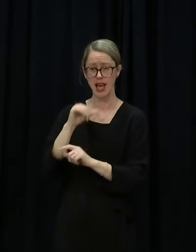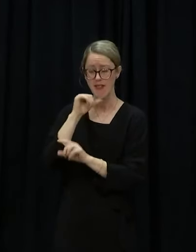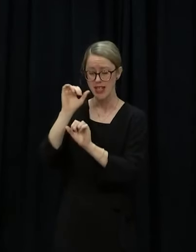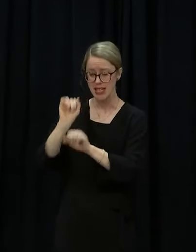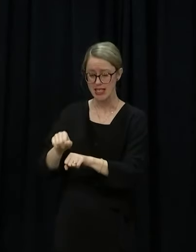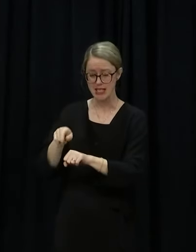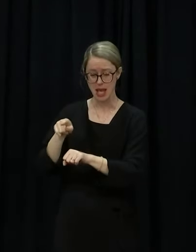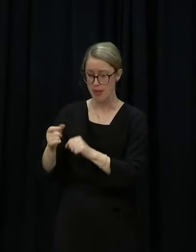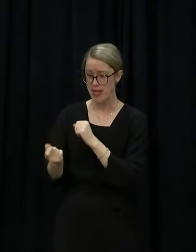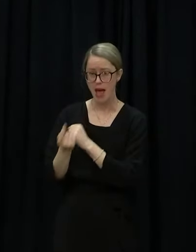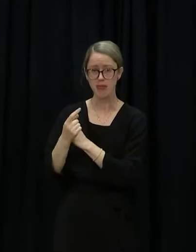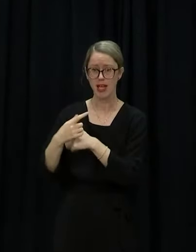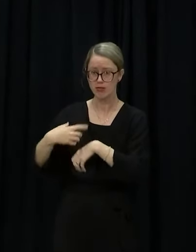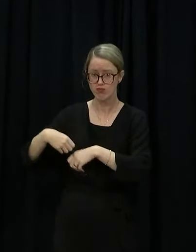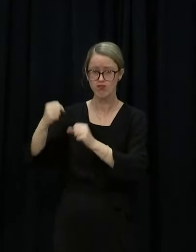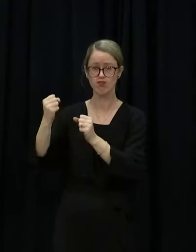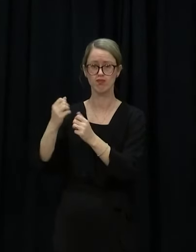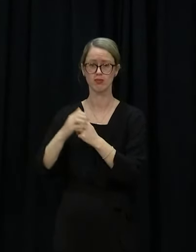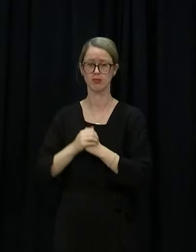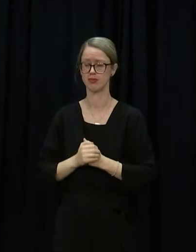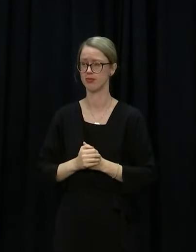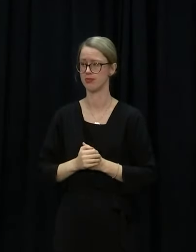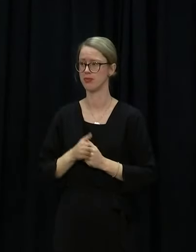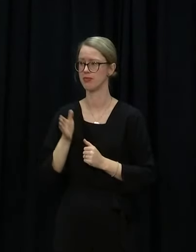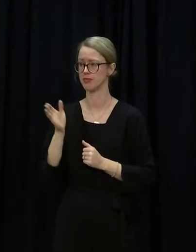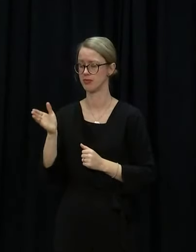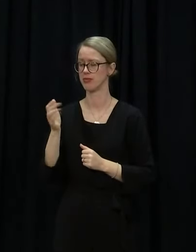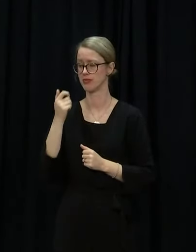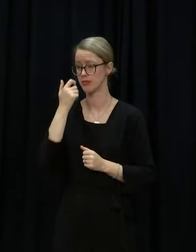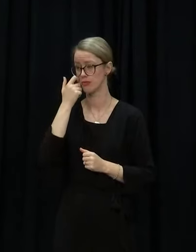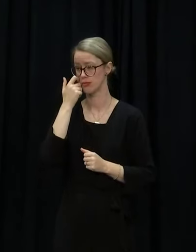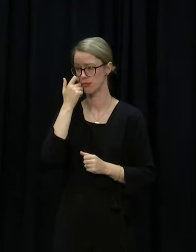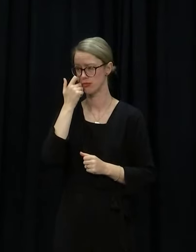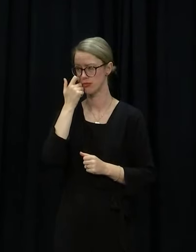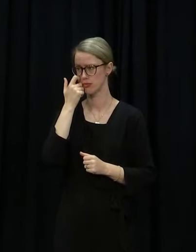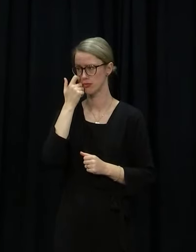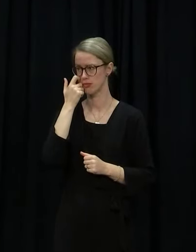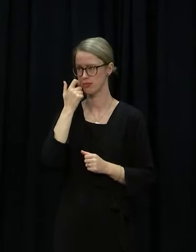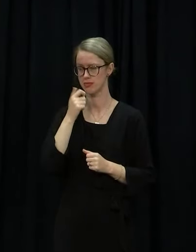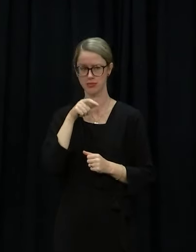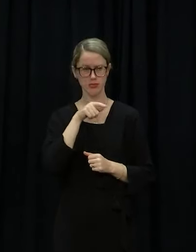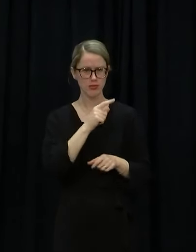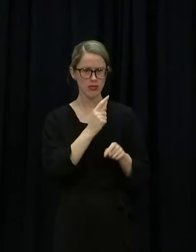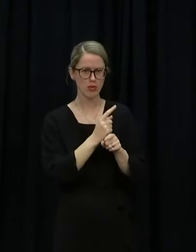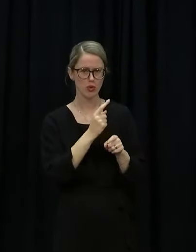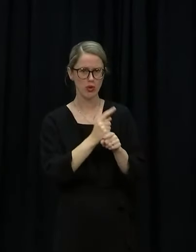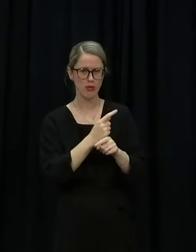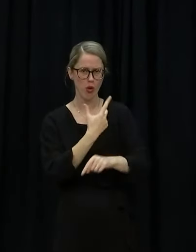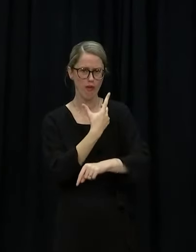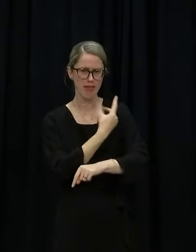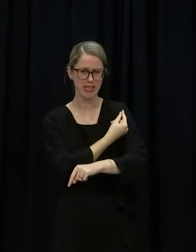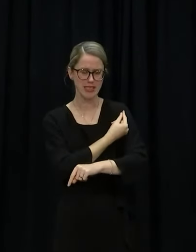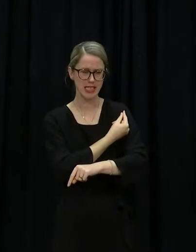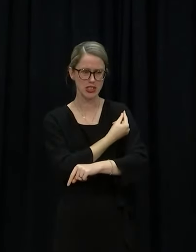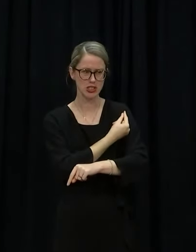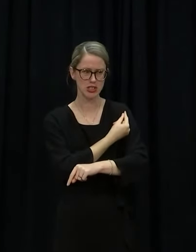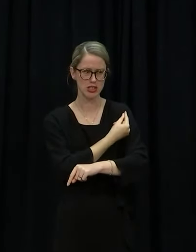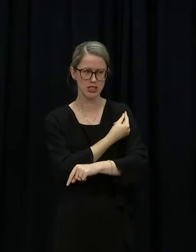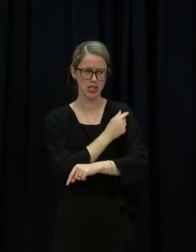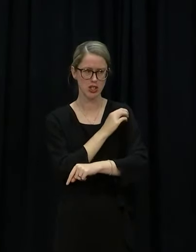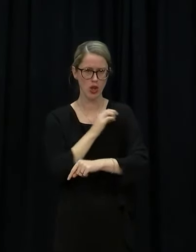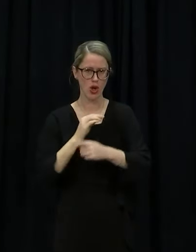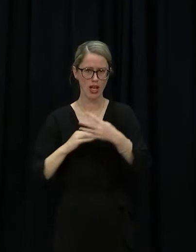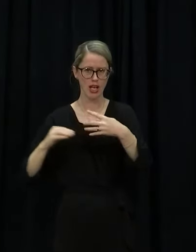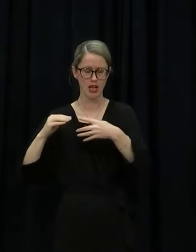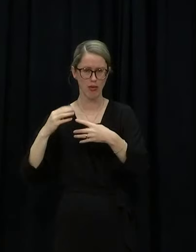taken up by anyone? So obviously you're talking just solely for vaccination as opposed to some of our level